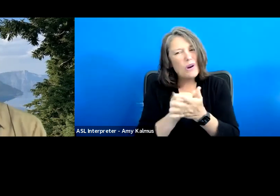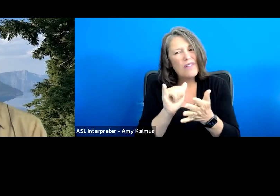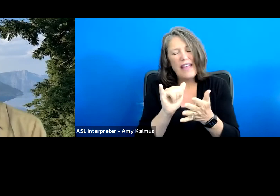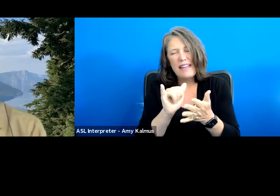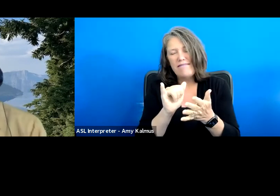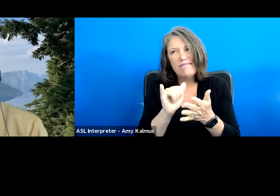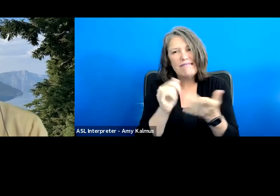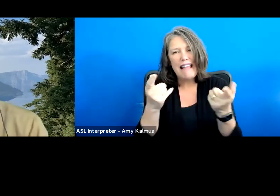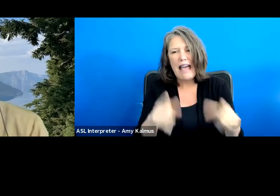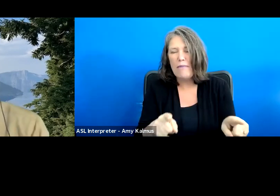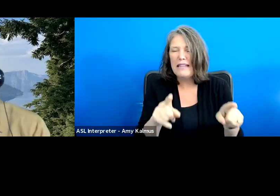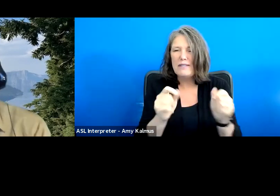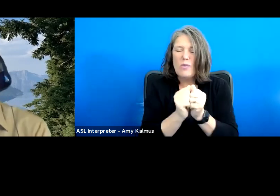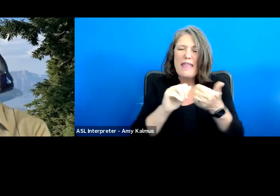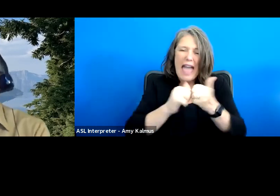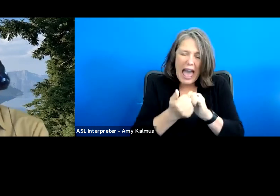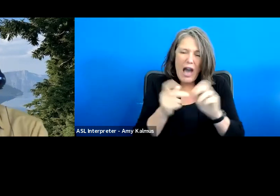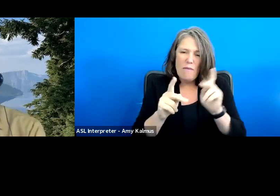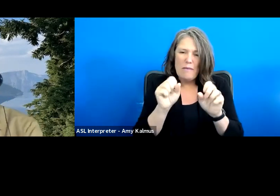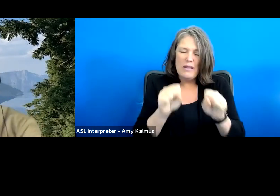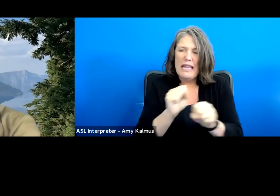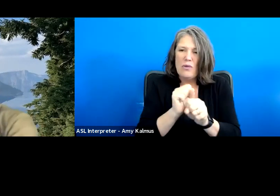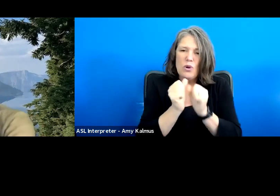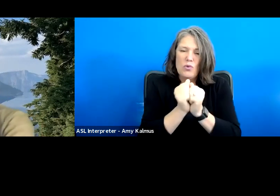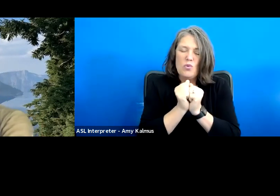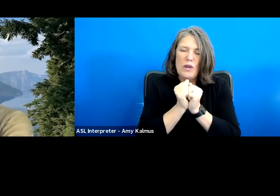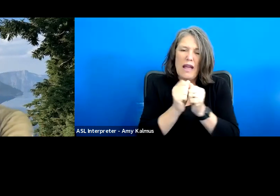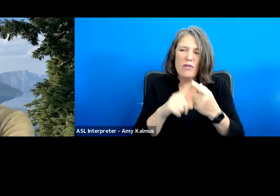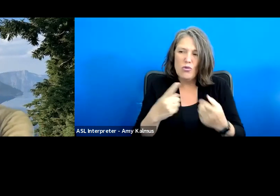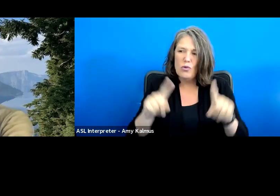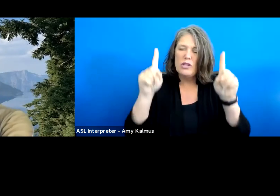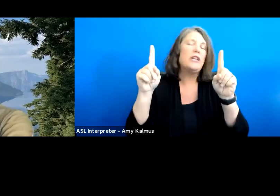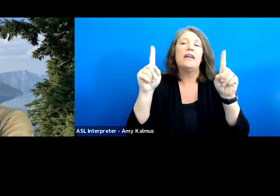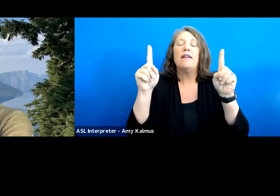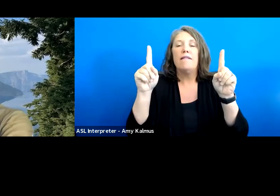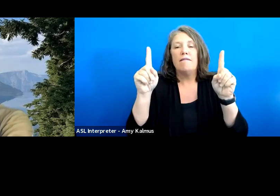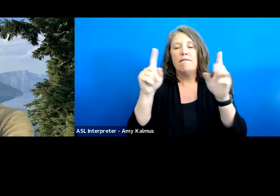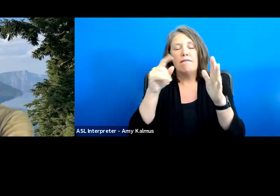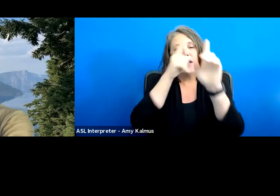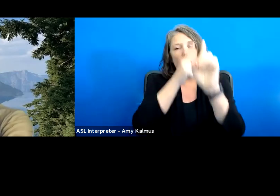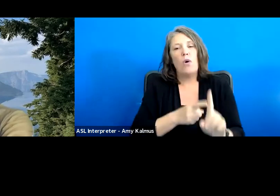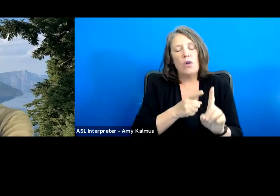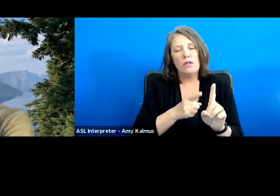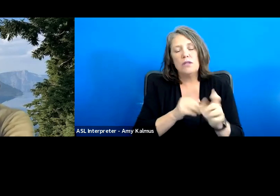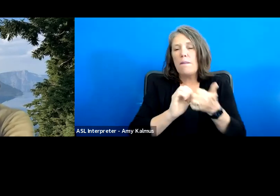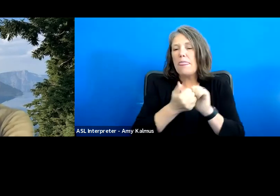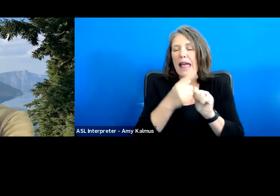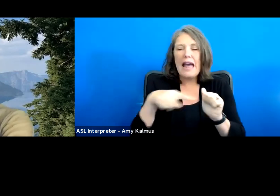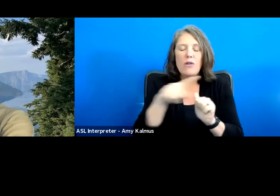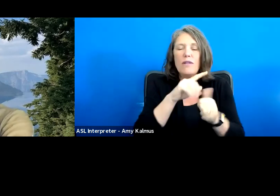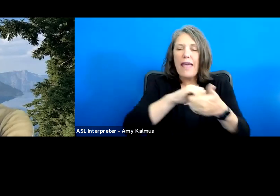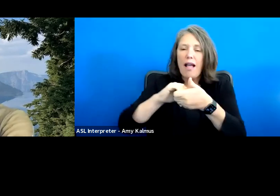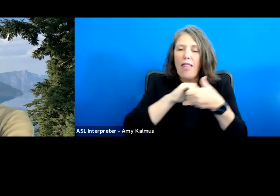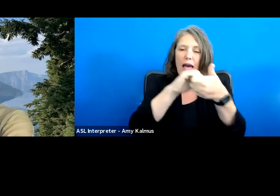into how individuals can work together to achieve those goals. How do they collaborate